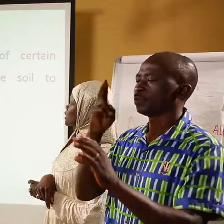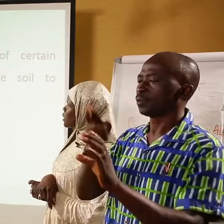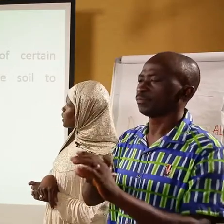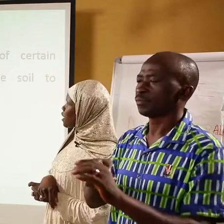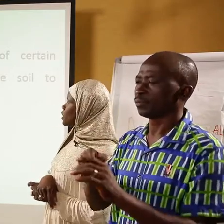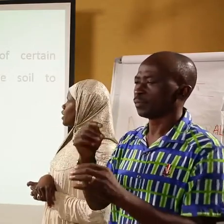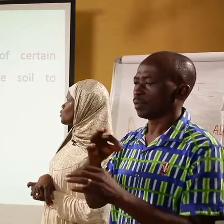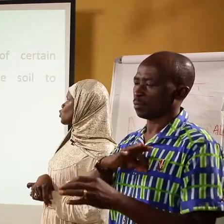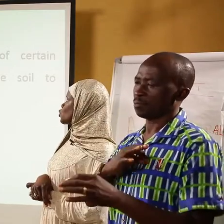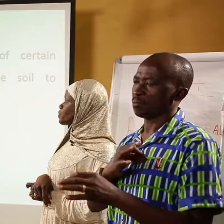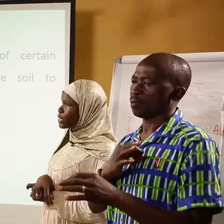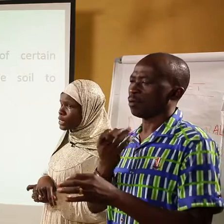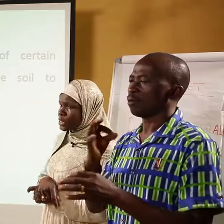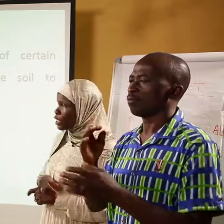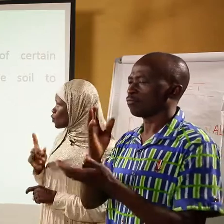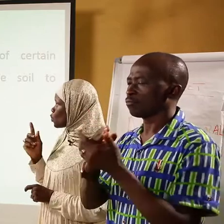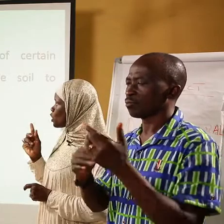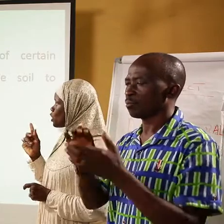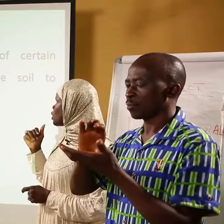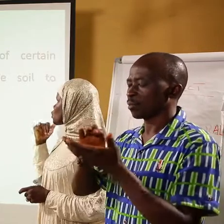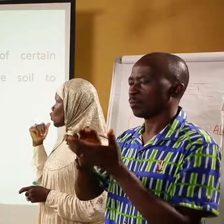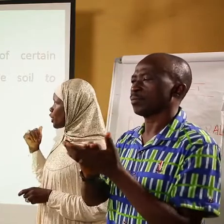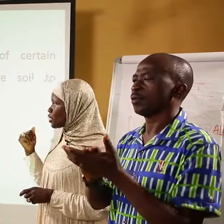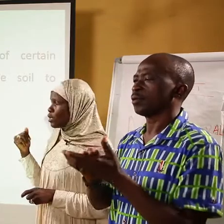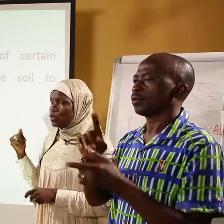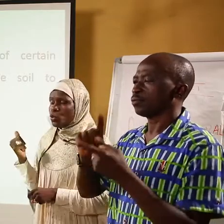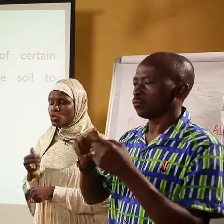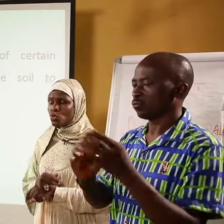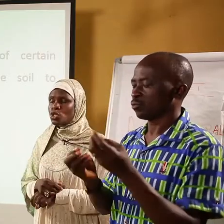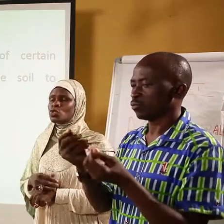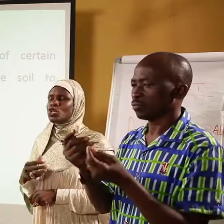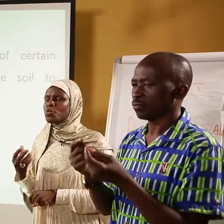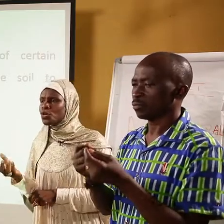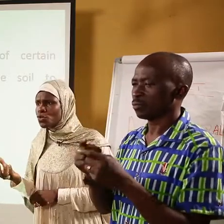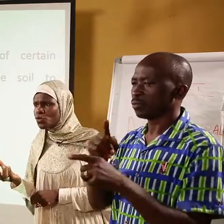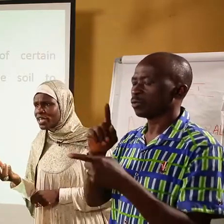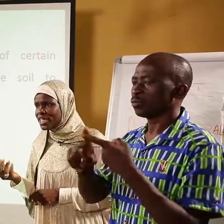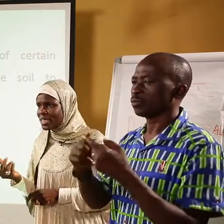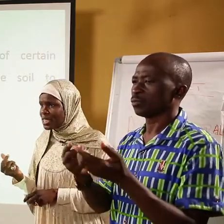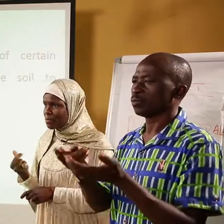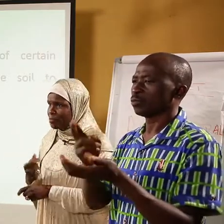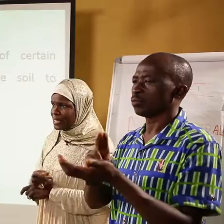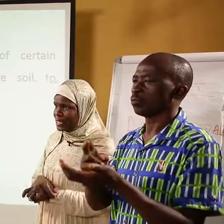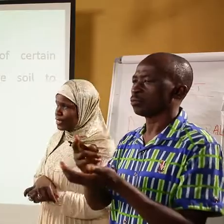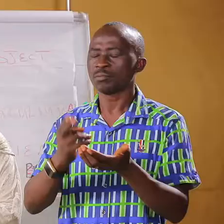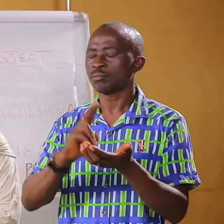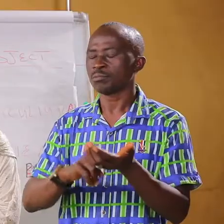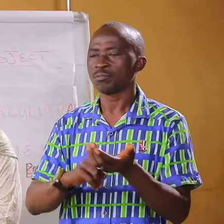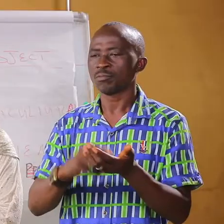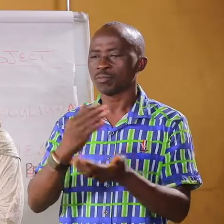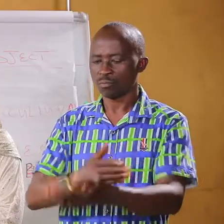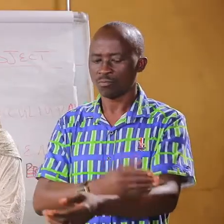of certain chemicals or substances to the soil, but to what? To improve its